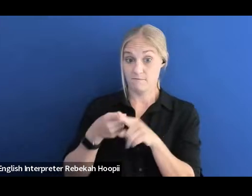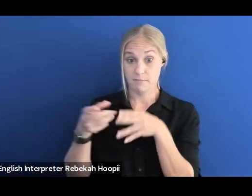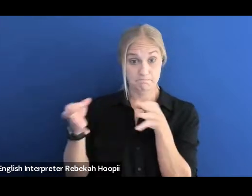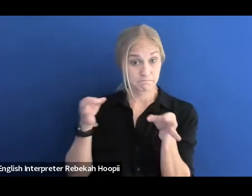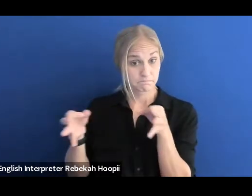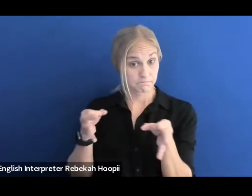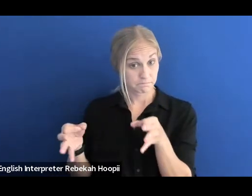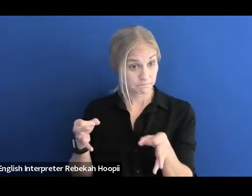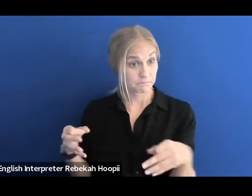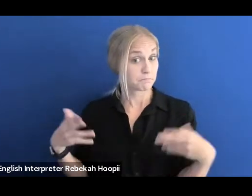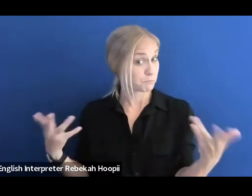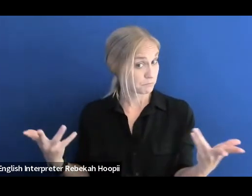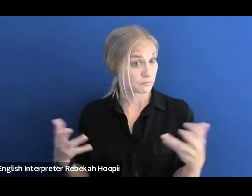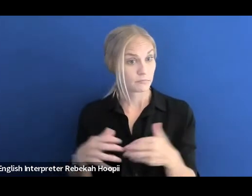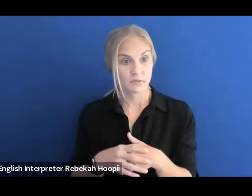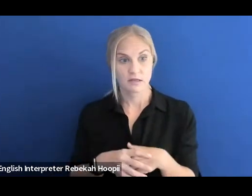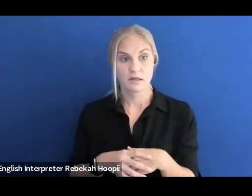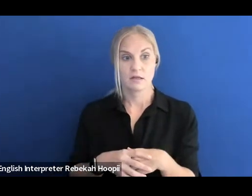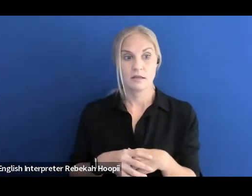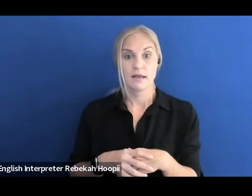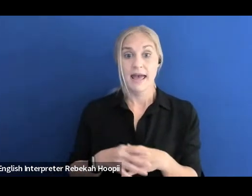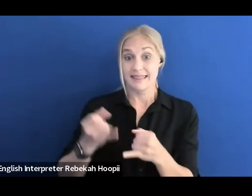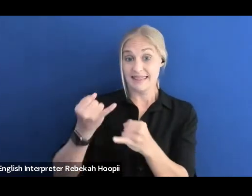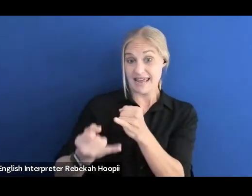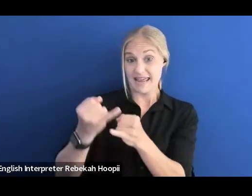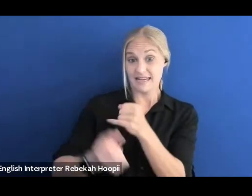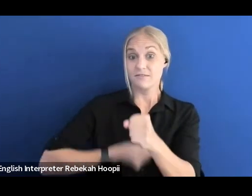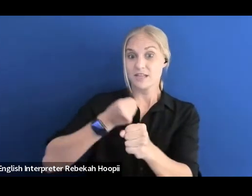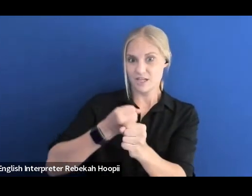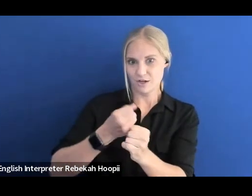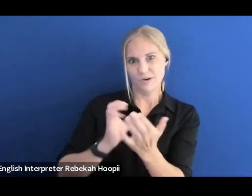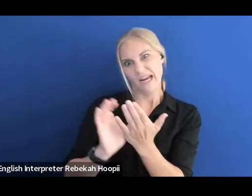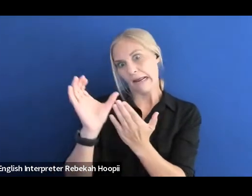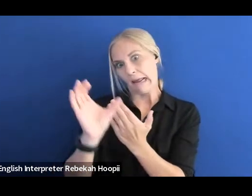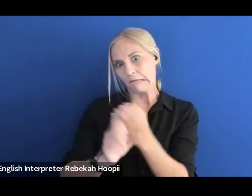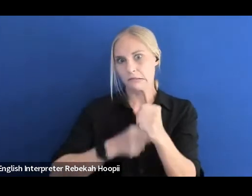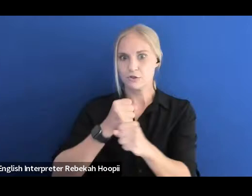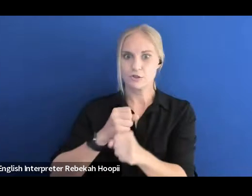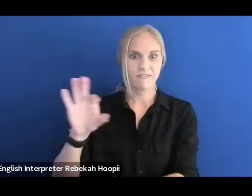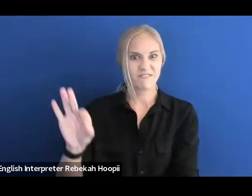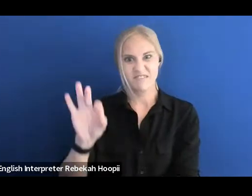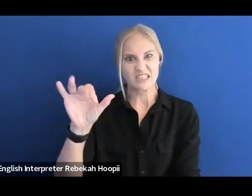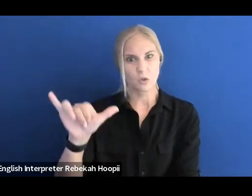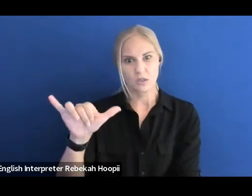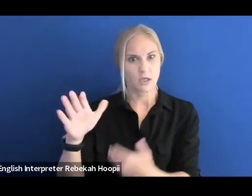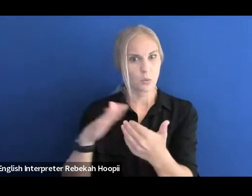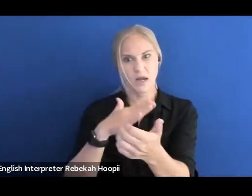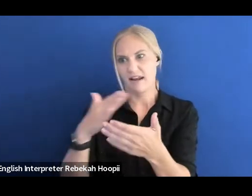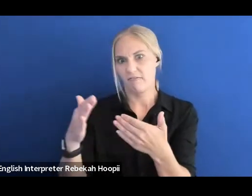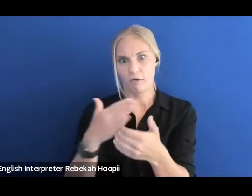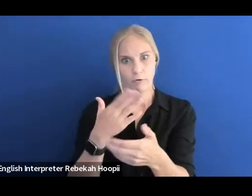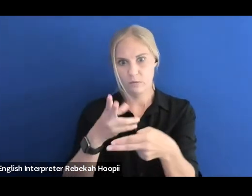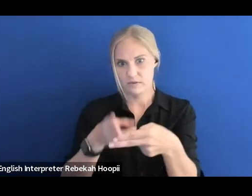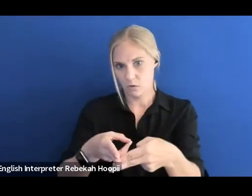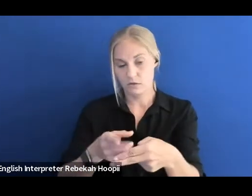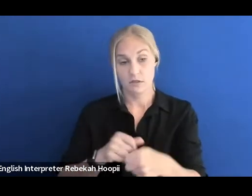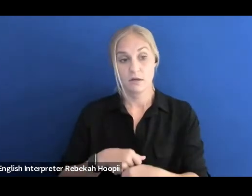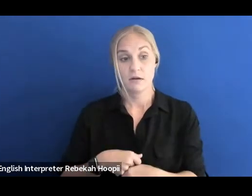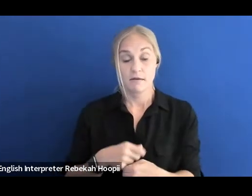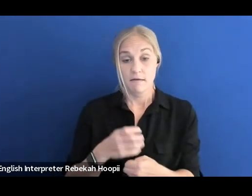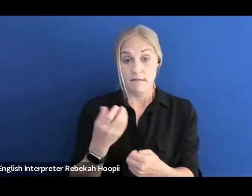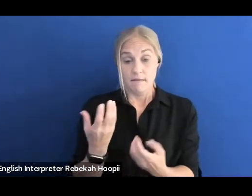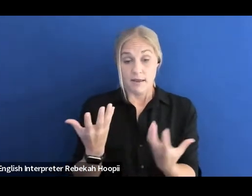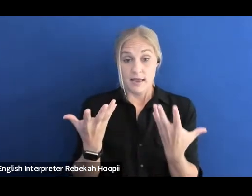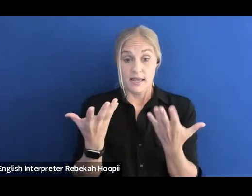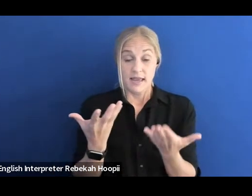that at the year's end, calendar year, fiscal year, whatever it is, if there is